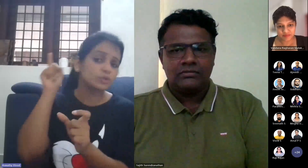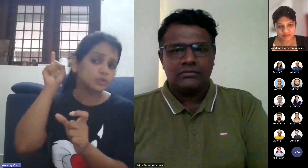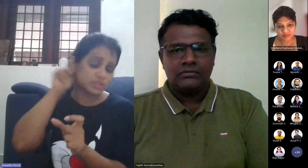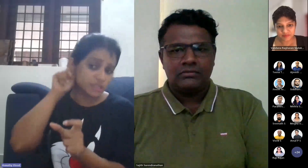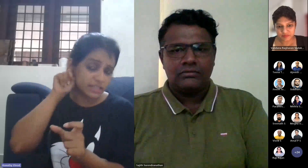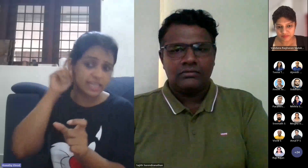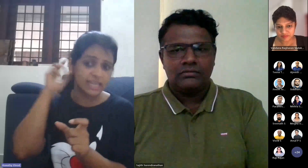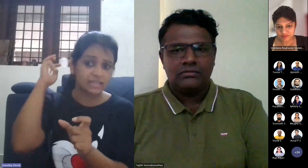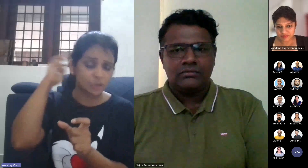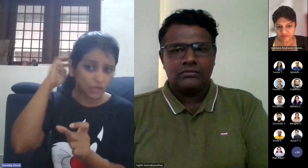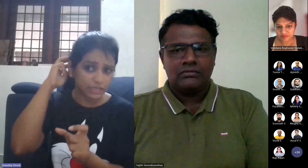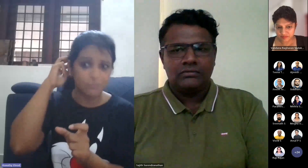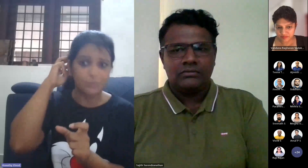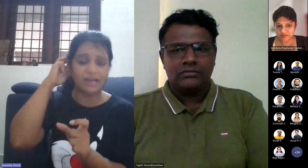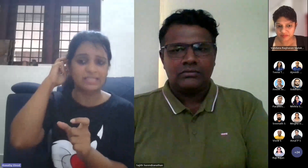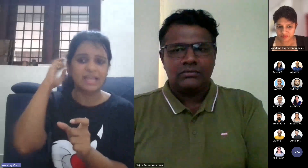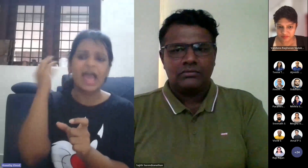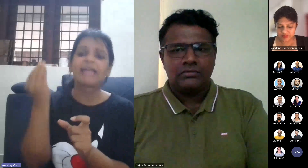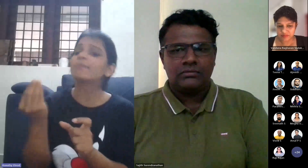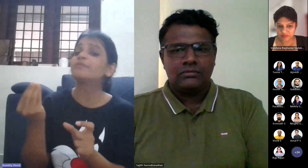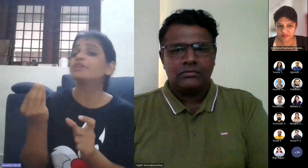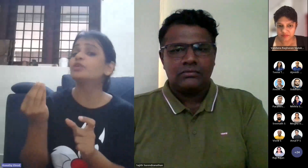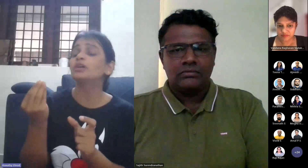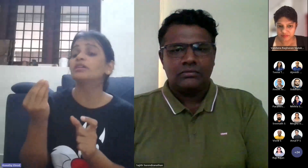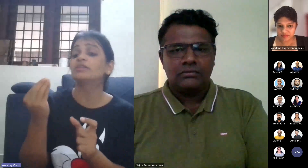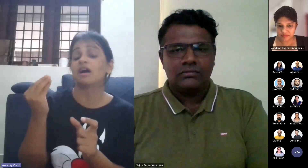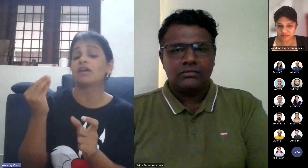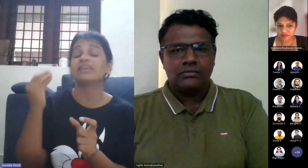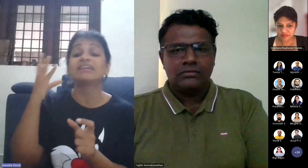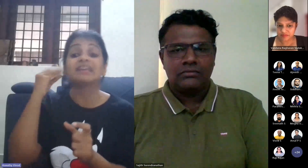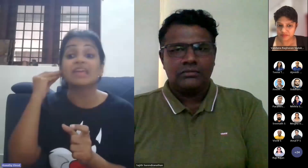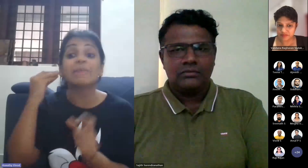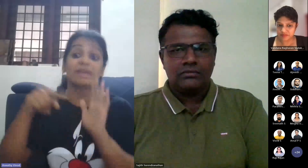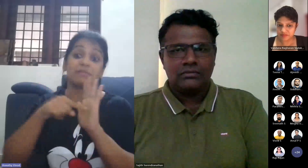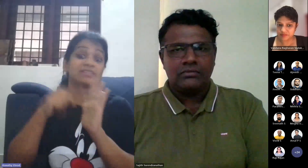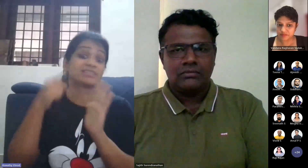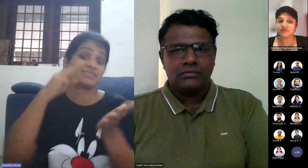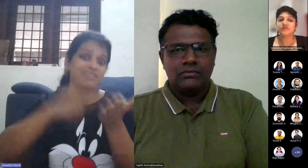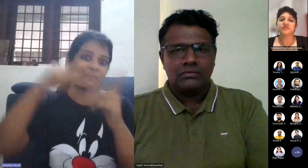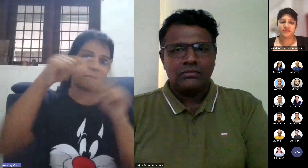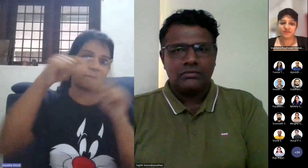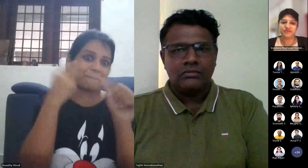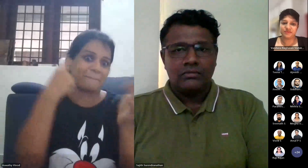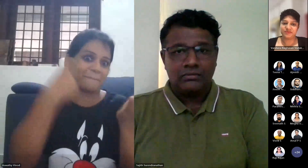people who use hearing aids, cochlear implants, and they prefer the word hearing impairment.